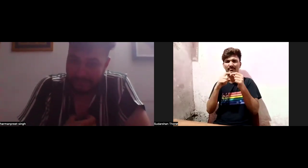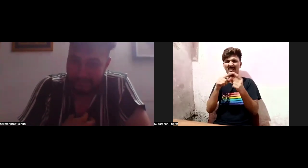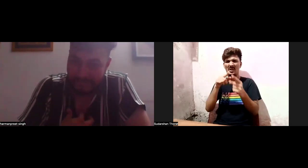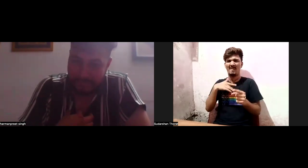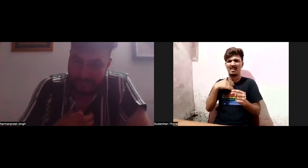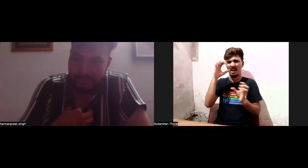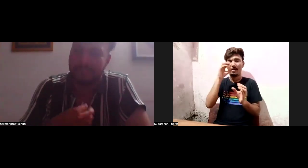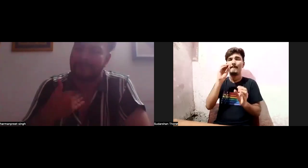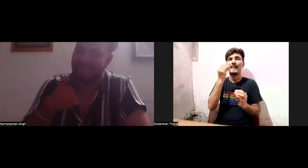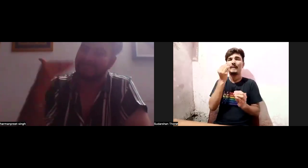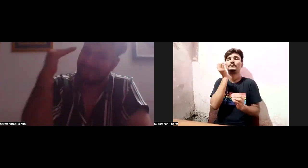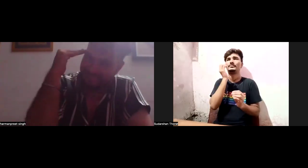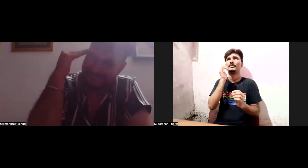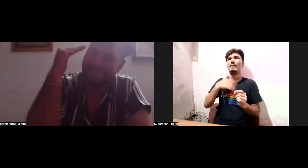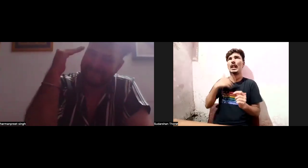Sudarshan here.